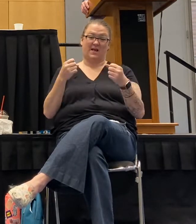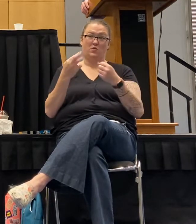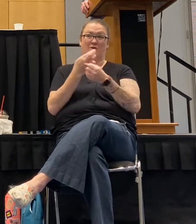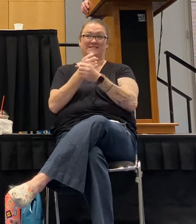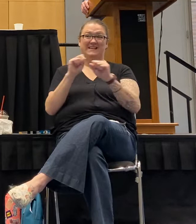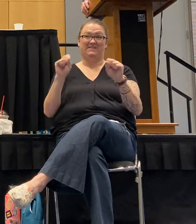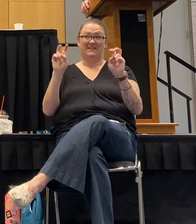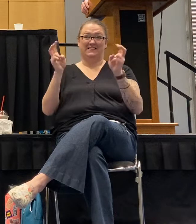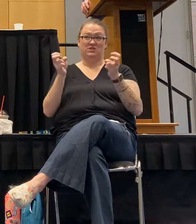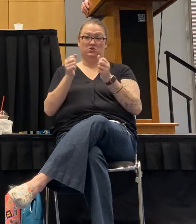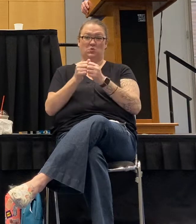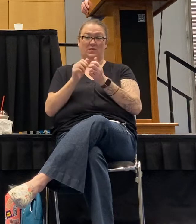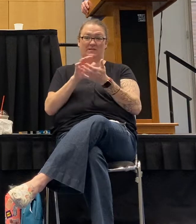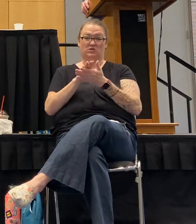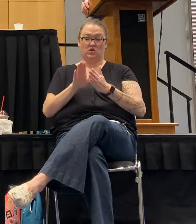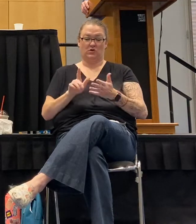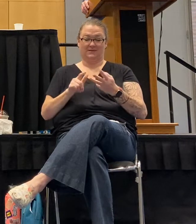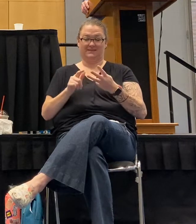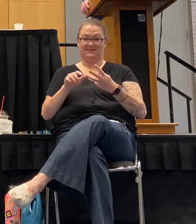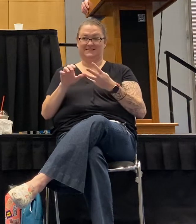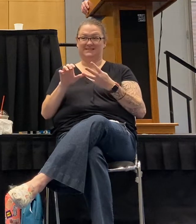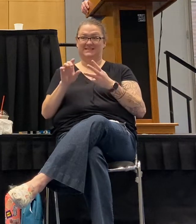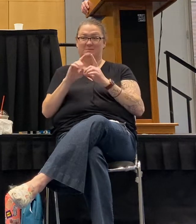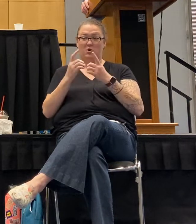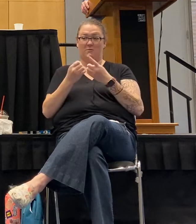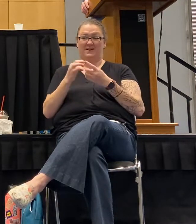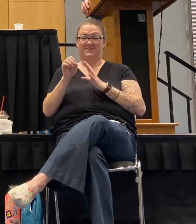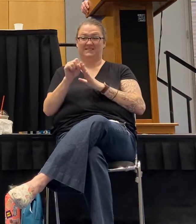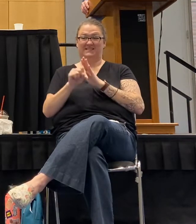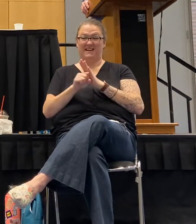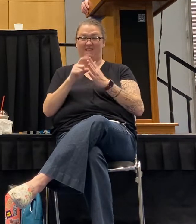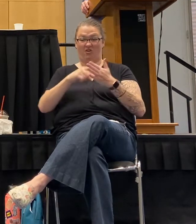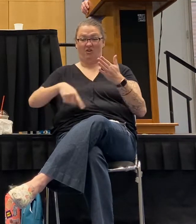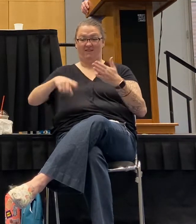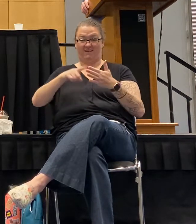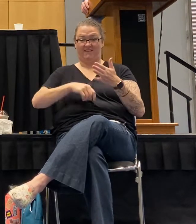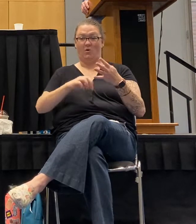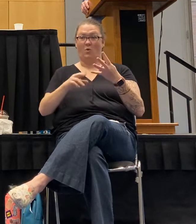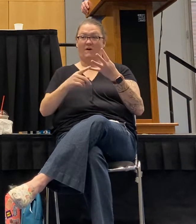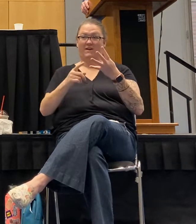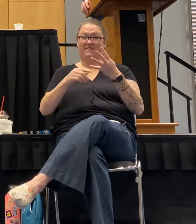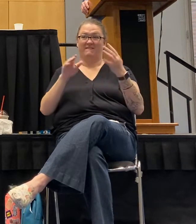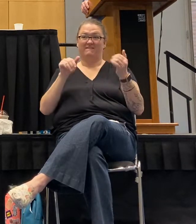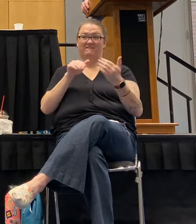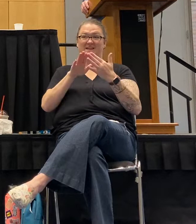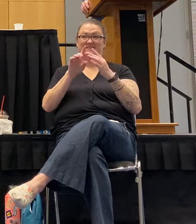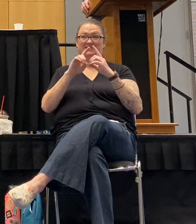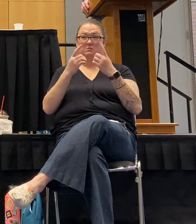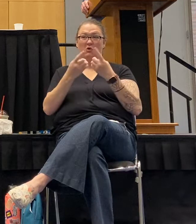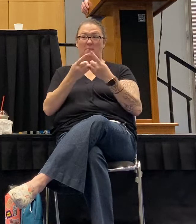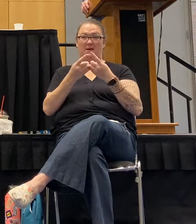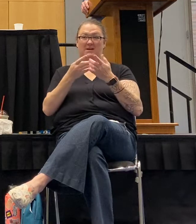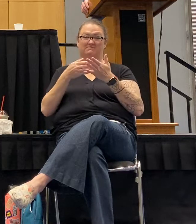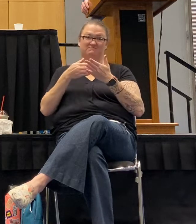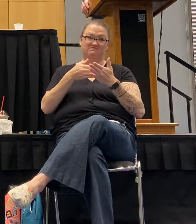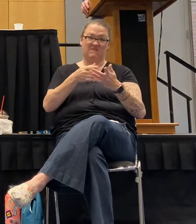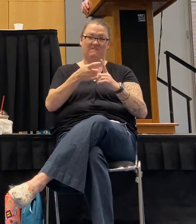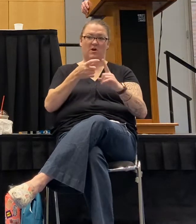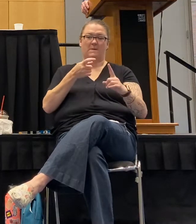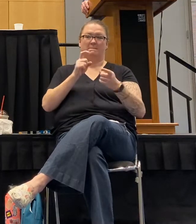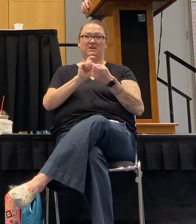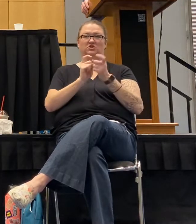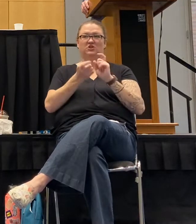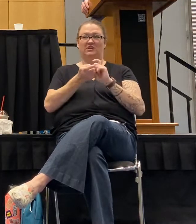scholar. C, a Department of State audit. Or D, facing department pushback from adjusting English